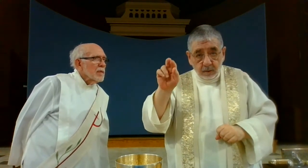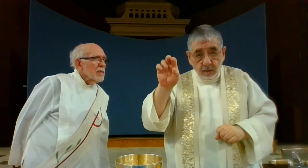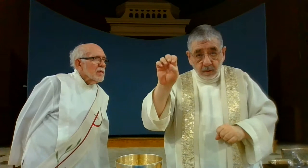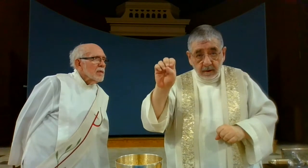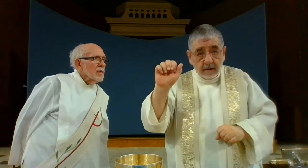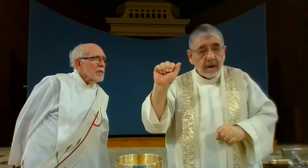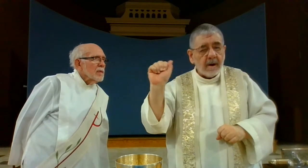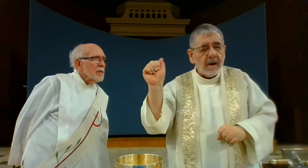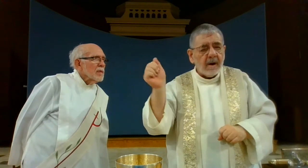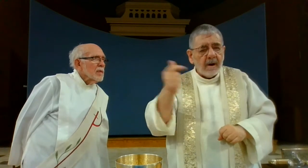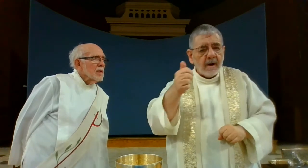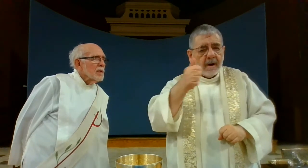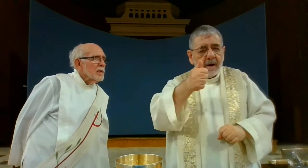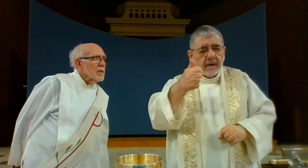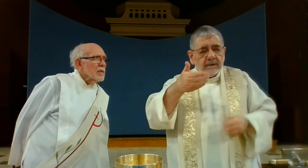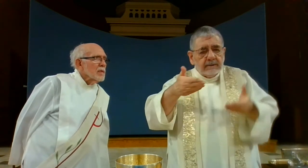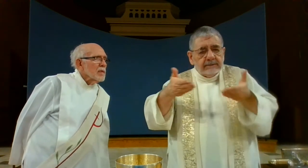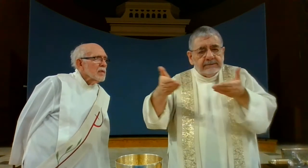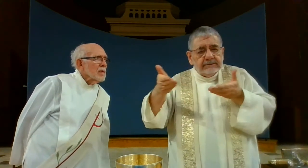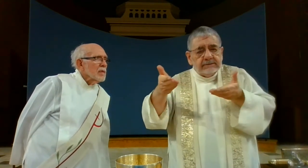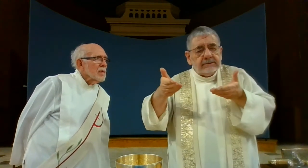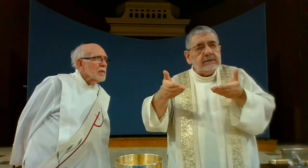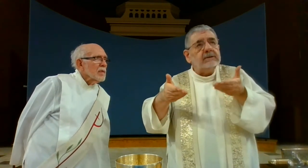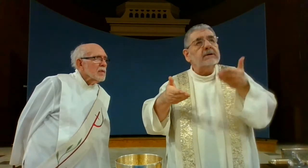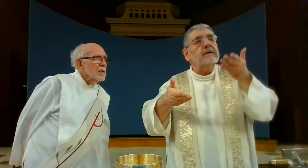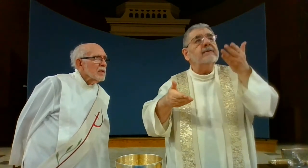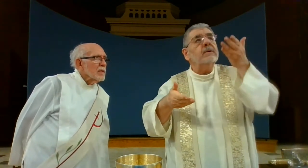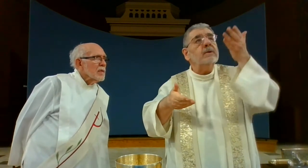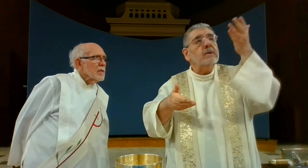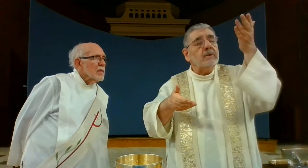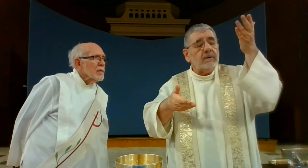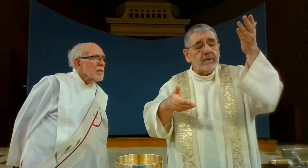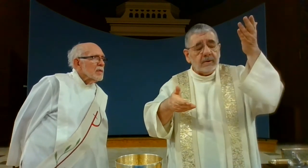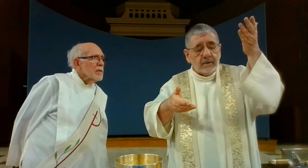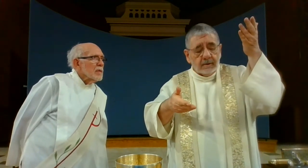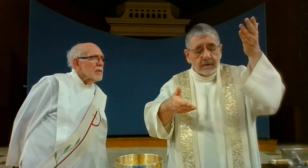Bishop, and all those who serve your people.